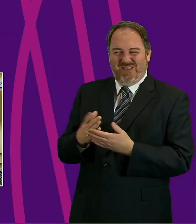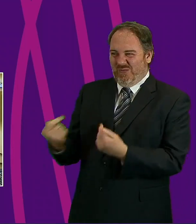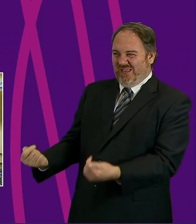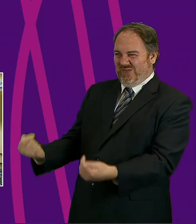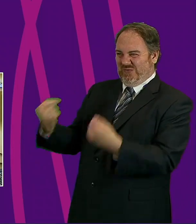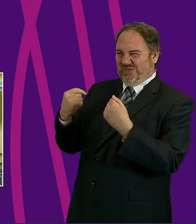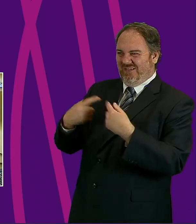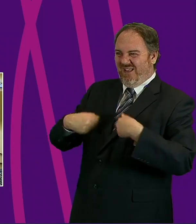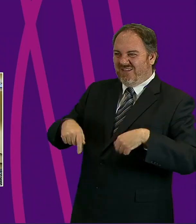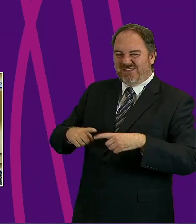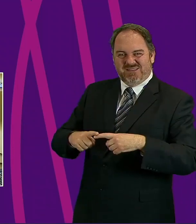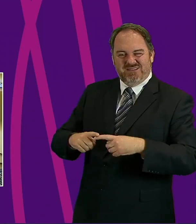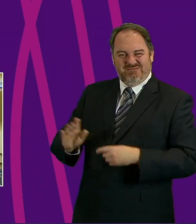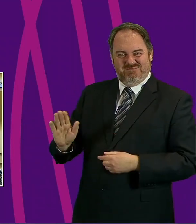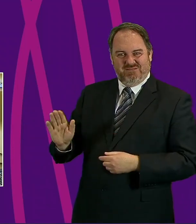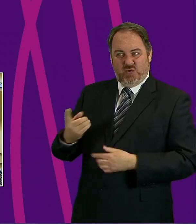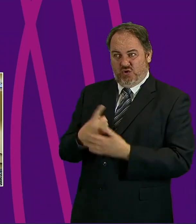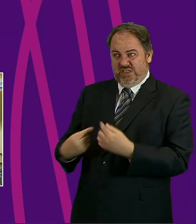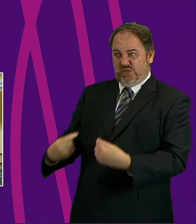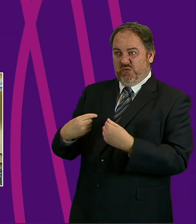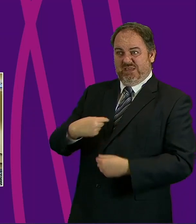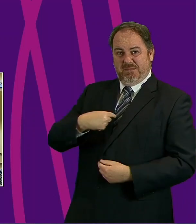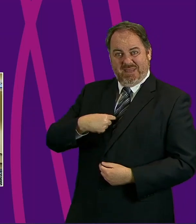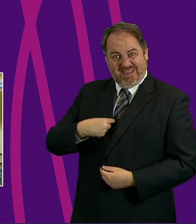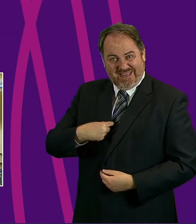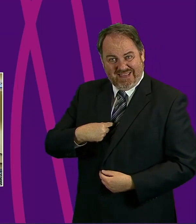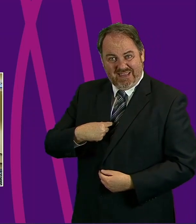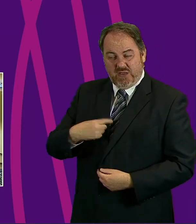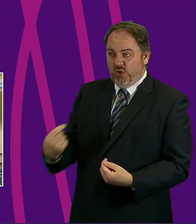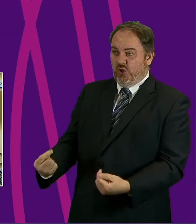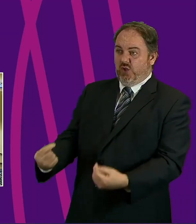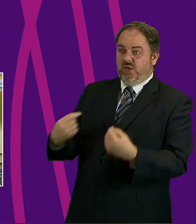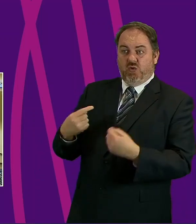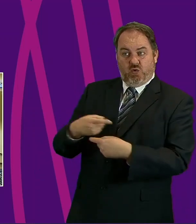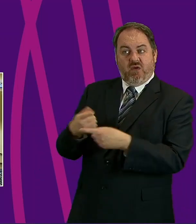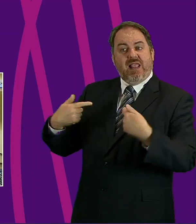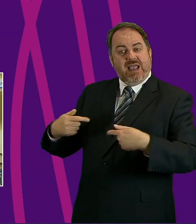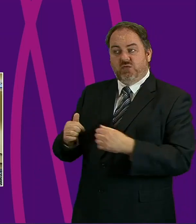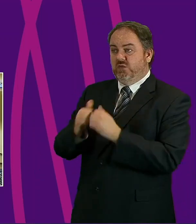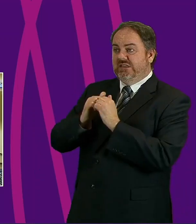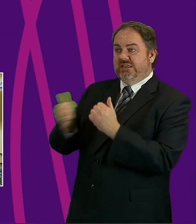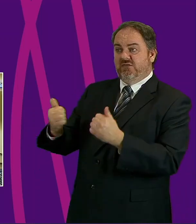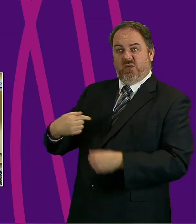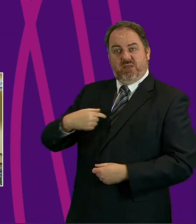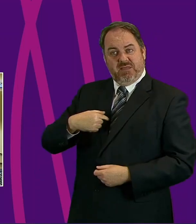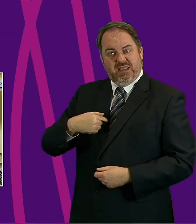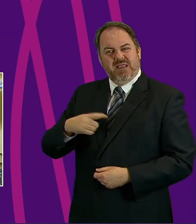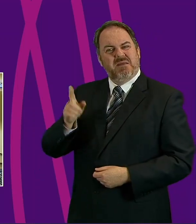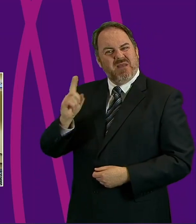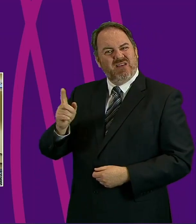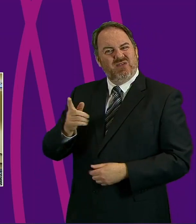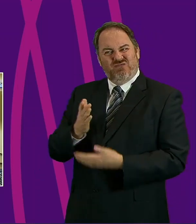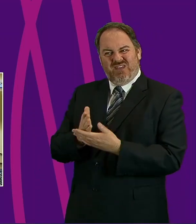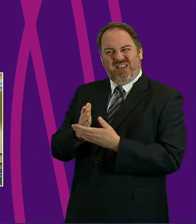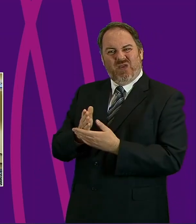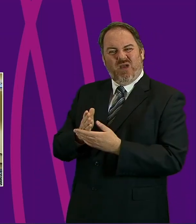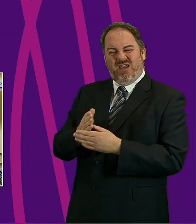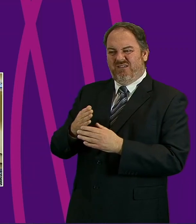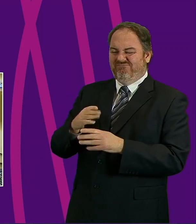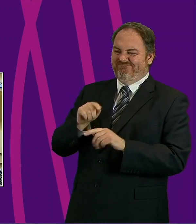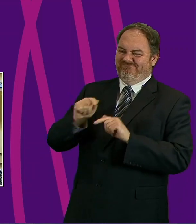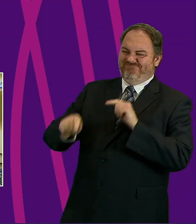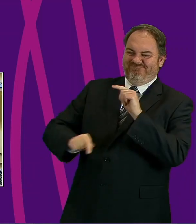just impugn my integrity. Opposition politicians are entitled to do that. But it actually starts to impugn the integrity of the experts